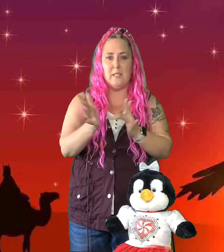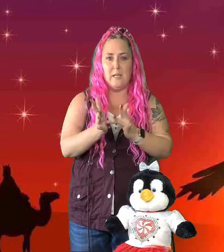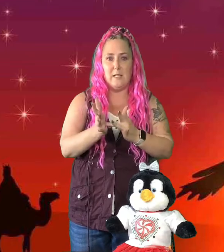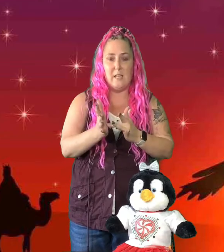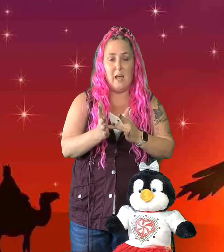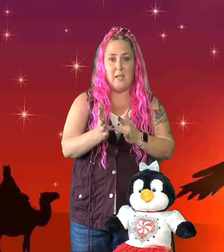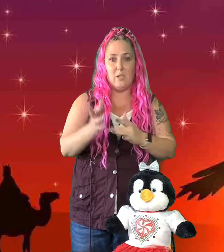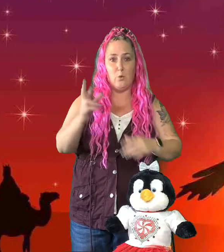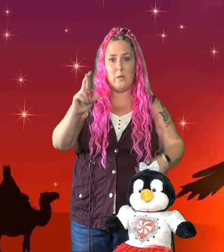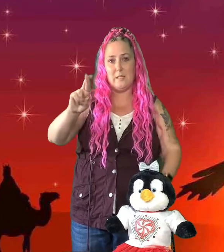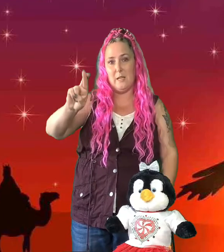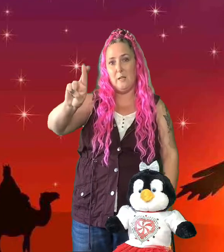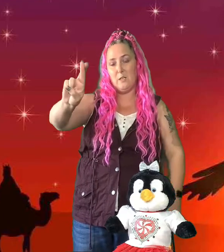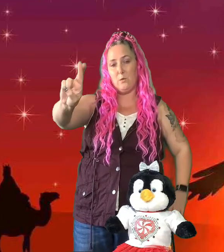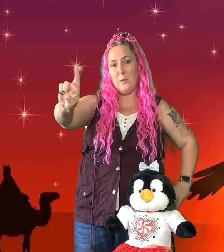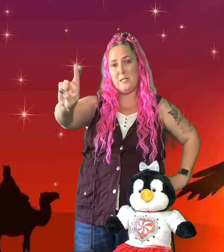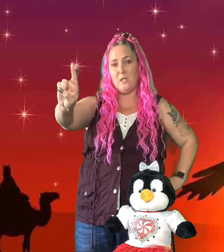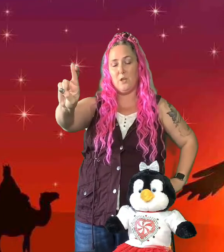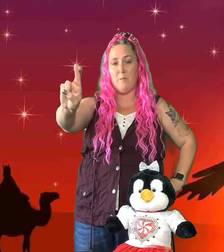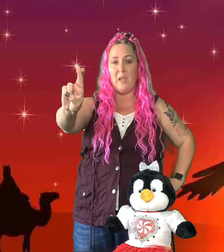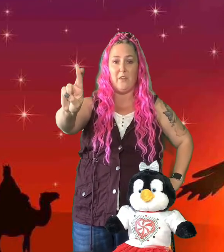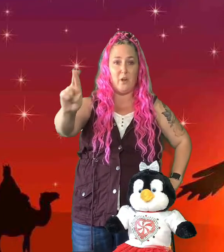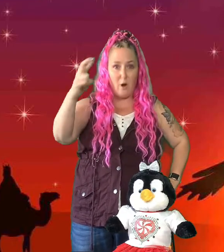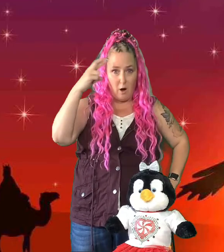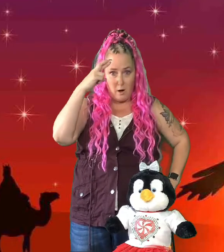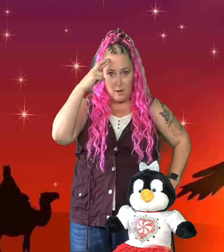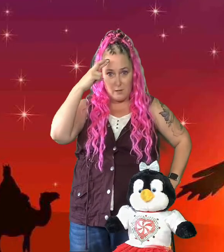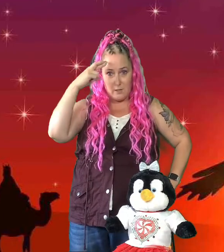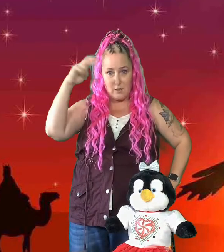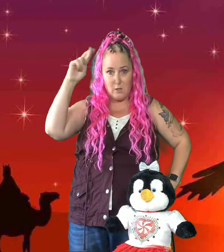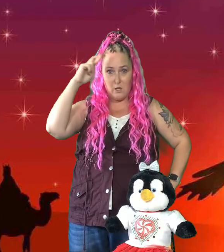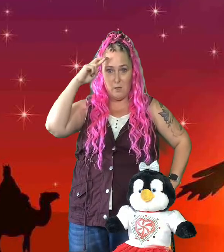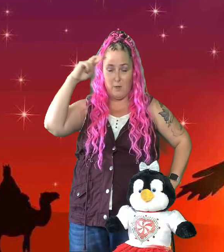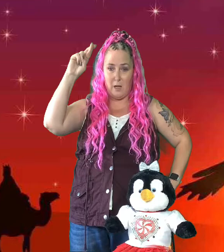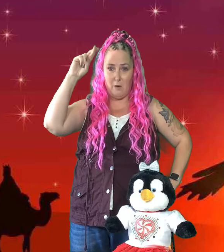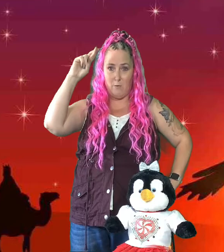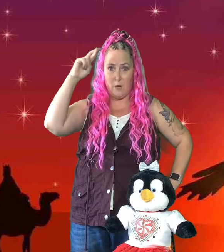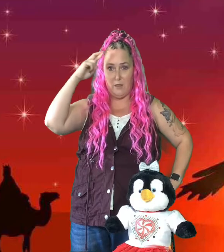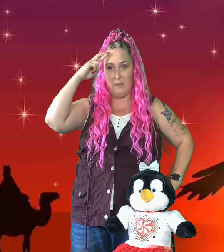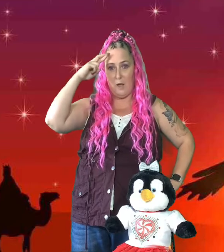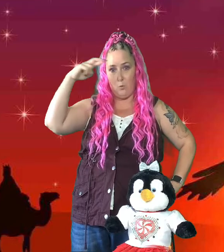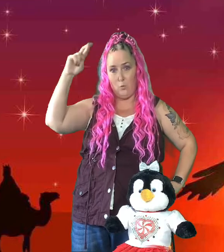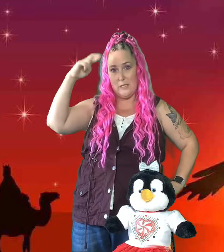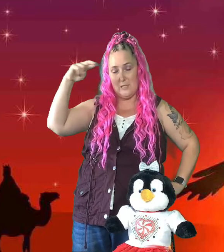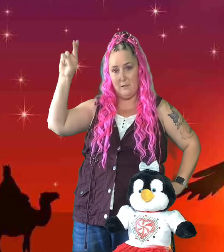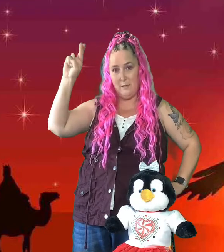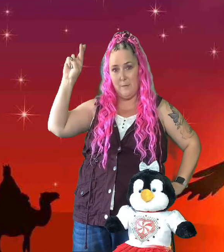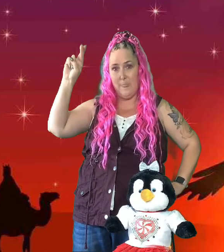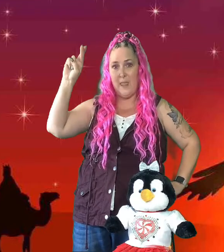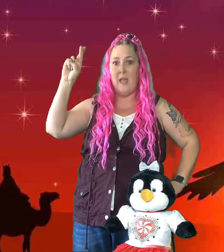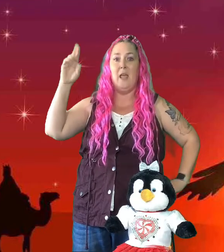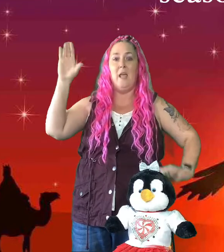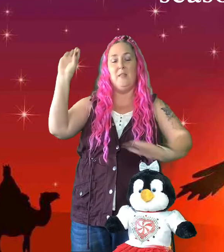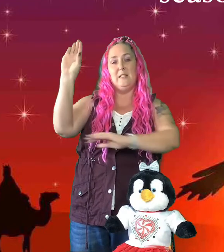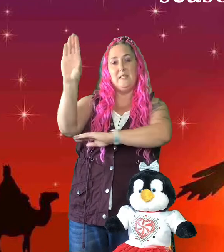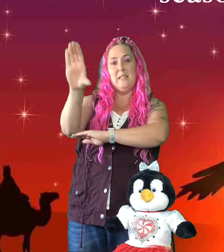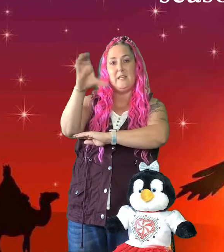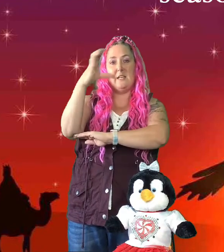Jesus is the reason. So reason, you're going to make the letter R and you're going to circle it at your forehead like that. Reason. And then season, it's